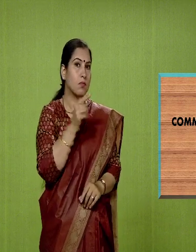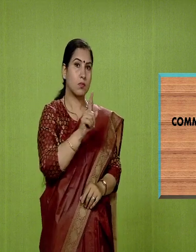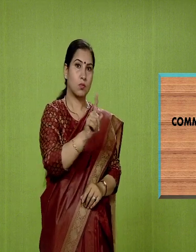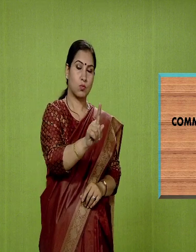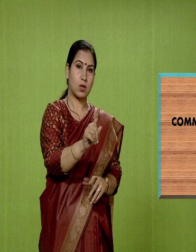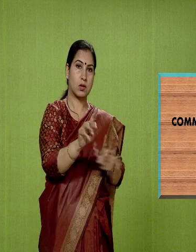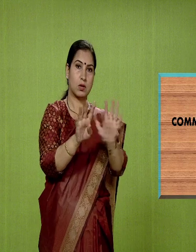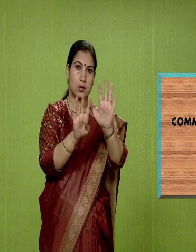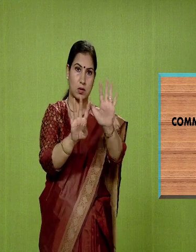1932.